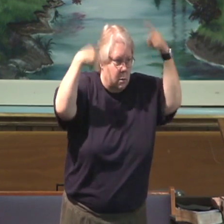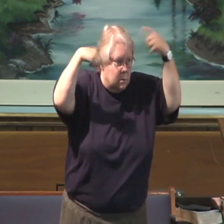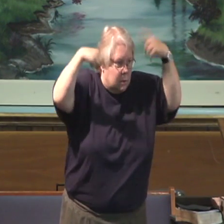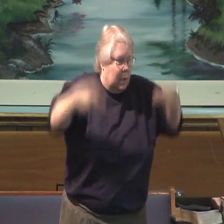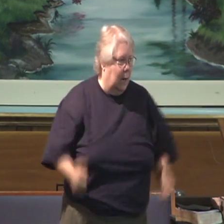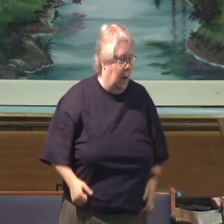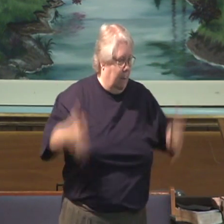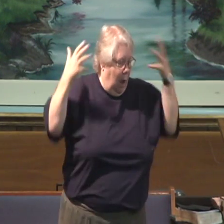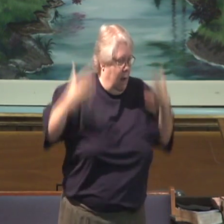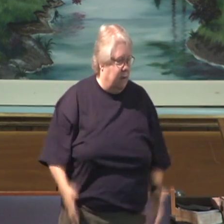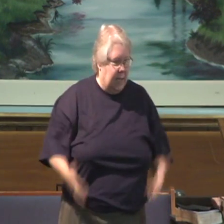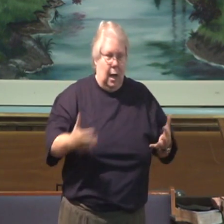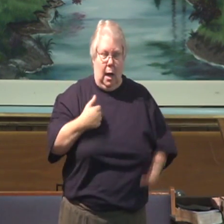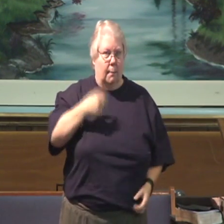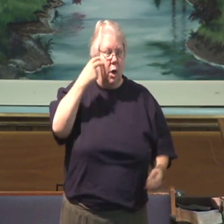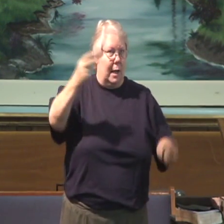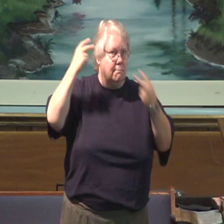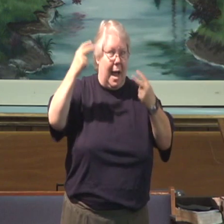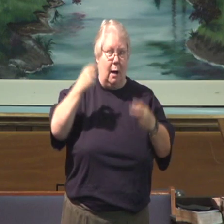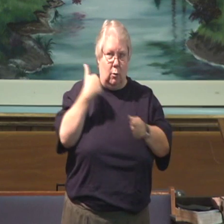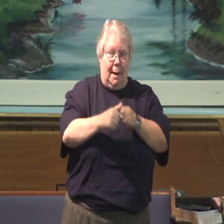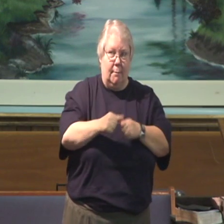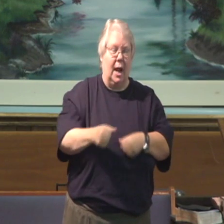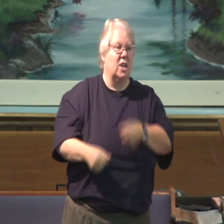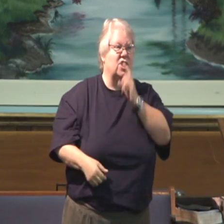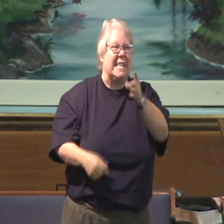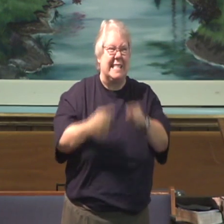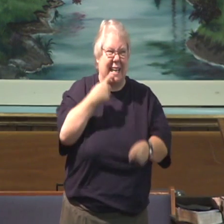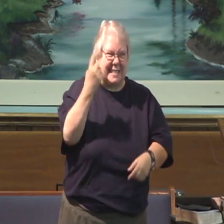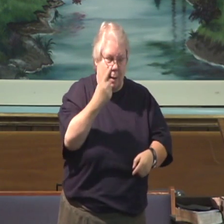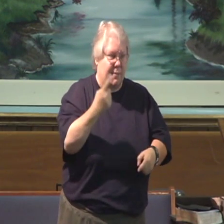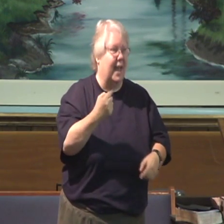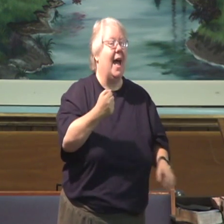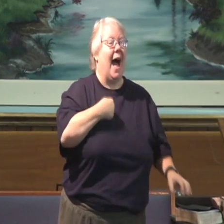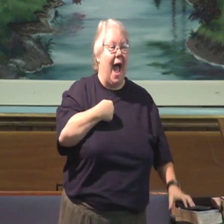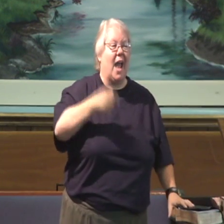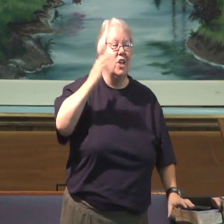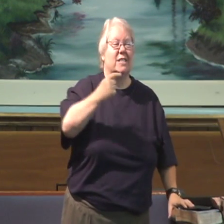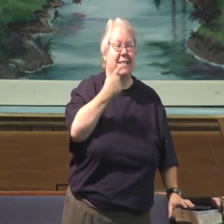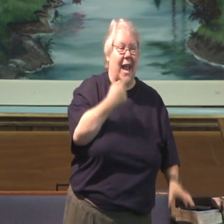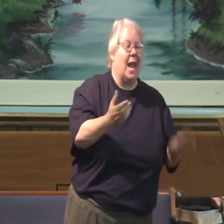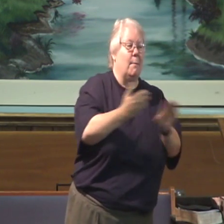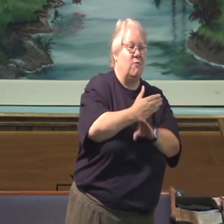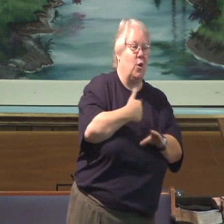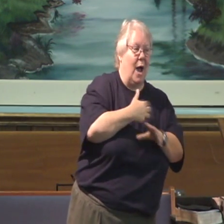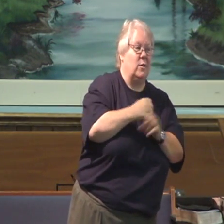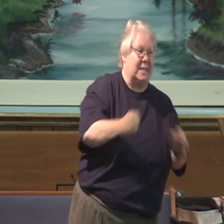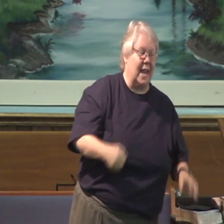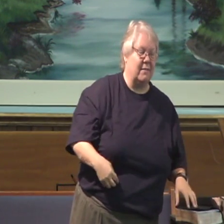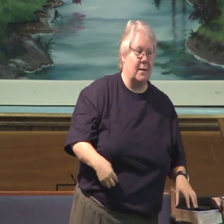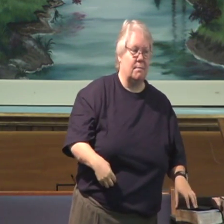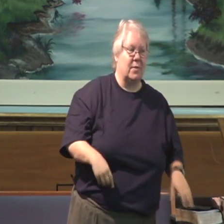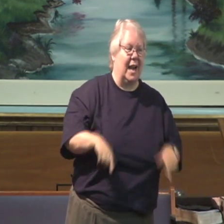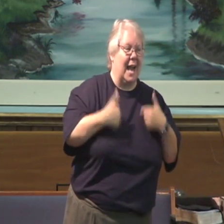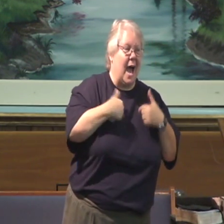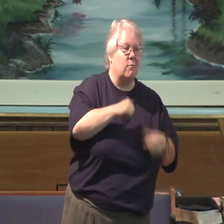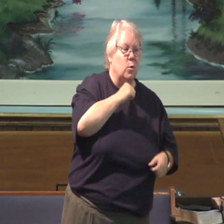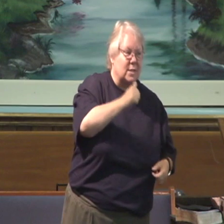was, about everything, and I'm looking back and remembering, and she said something I had said before I was sick. Life is